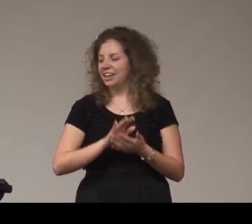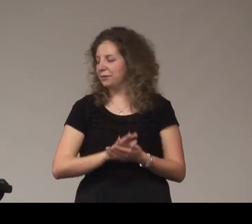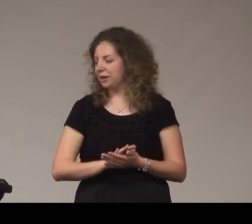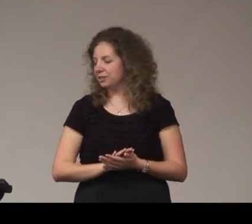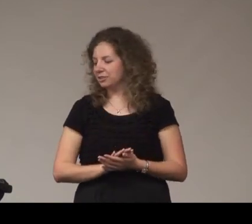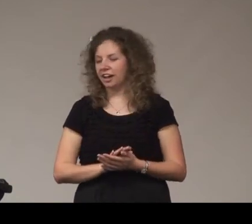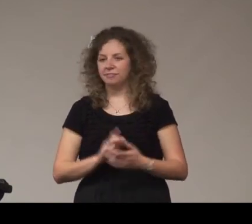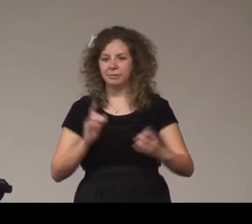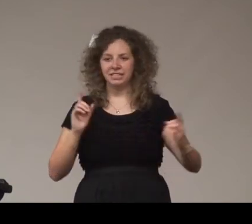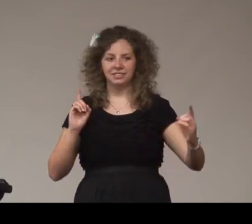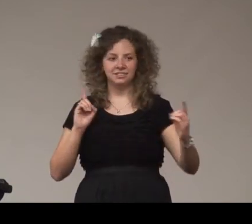and we also have meet.